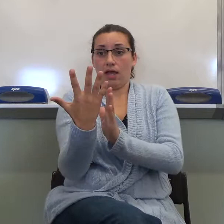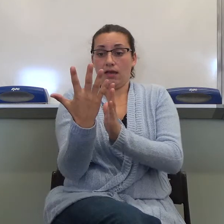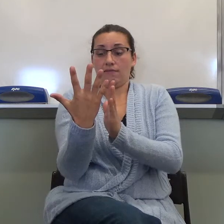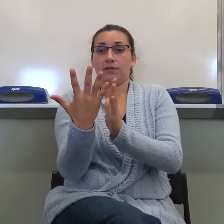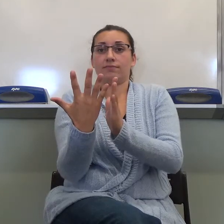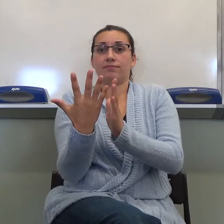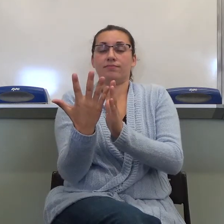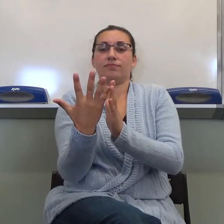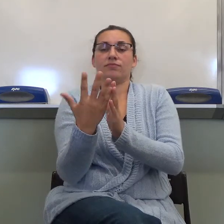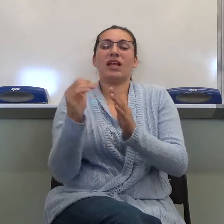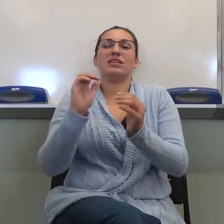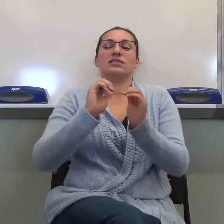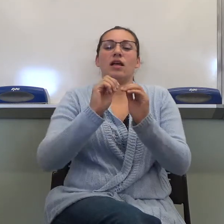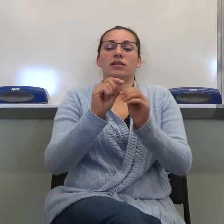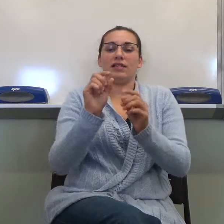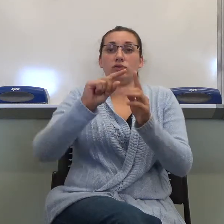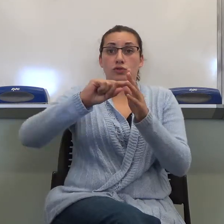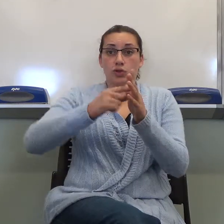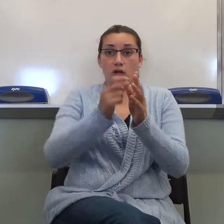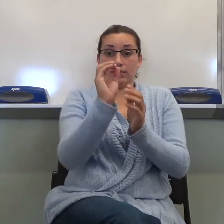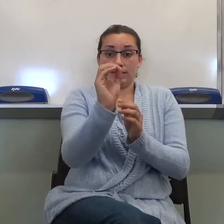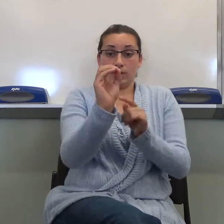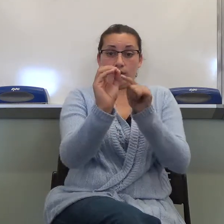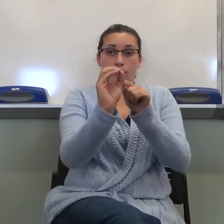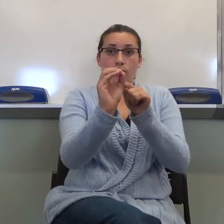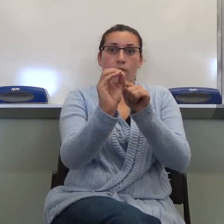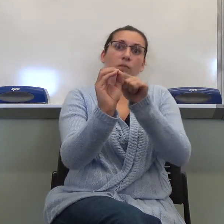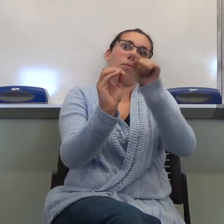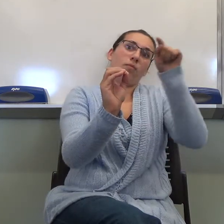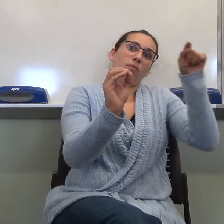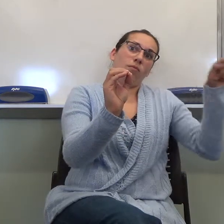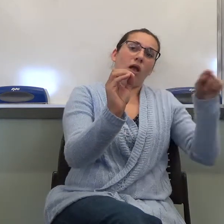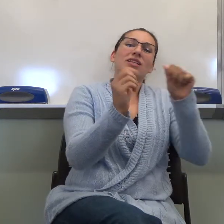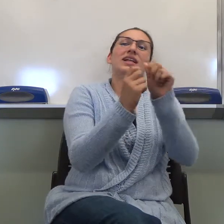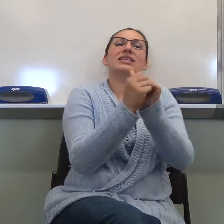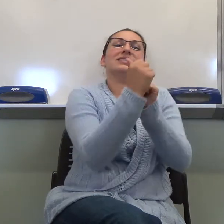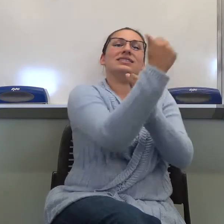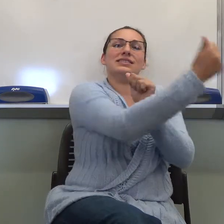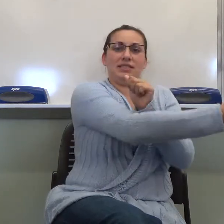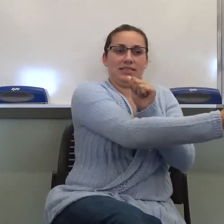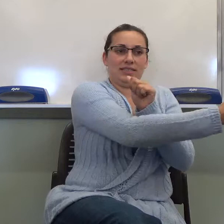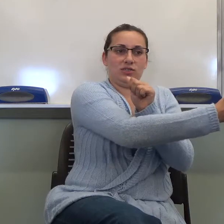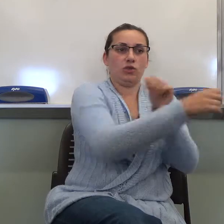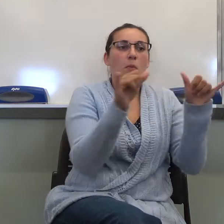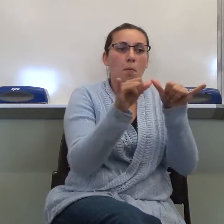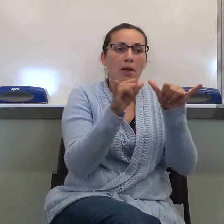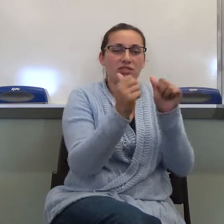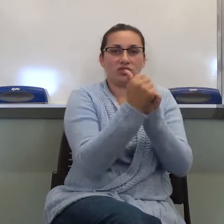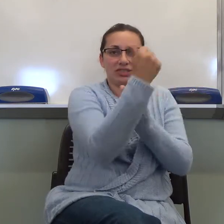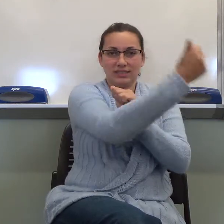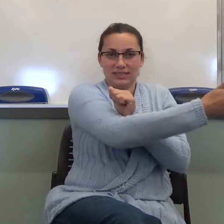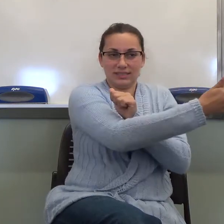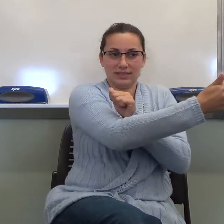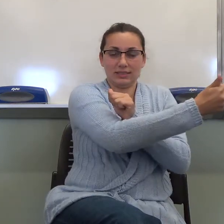0. Distance is always positive, so this really, you get that, it really means 5. So now we're